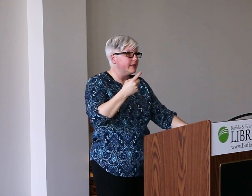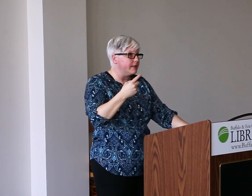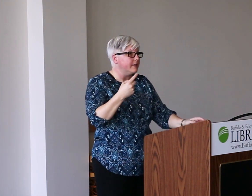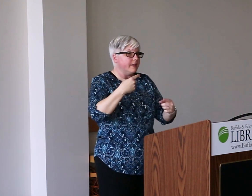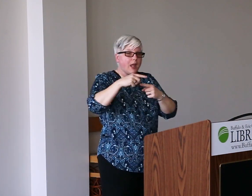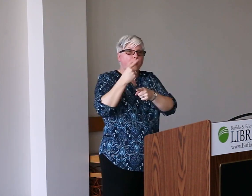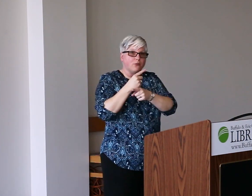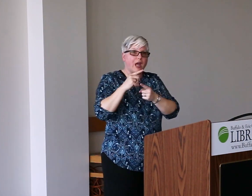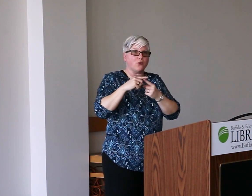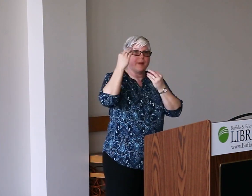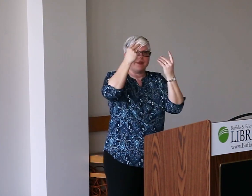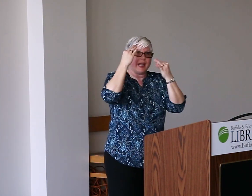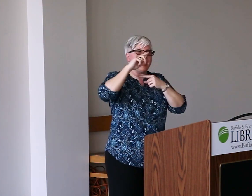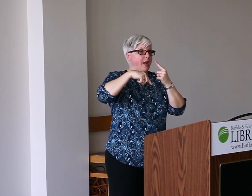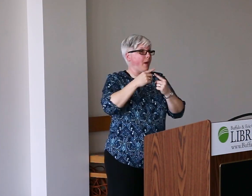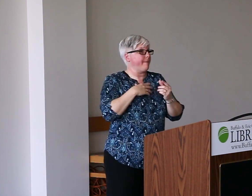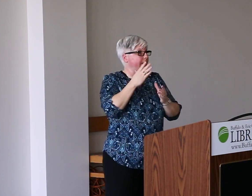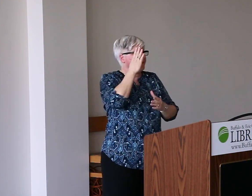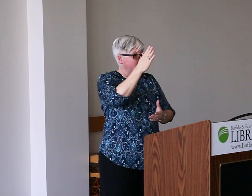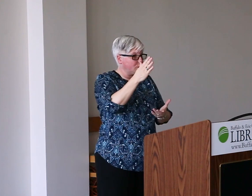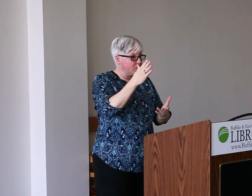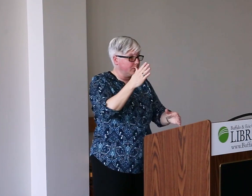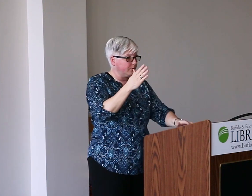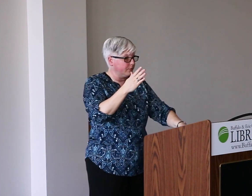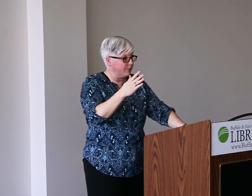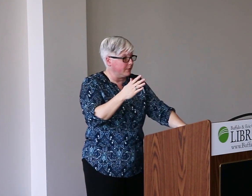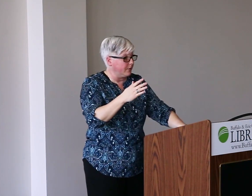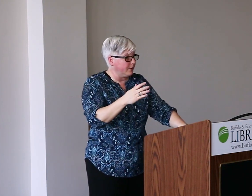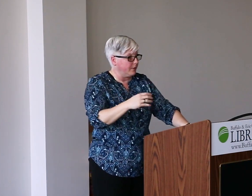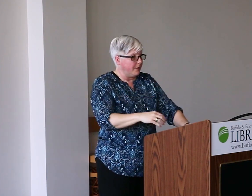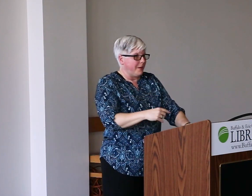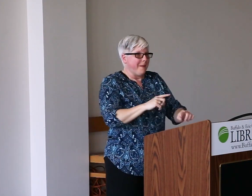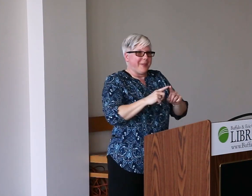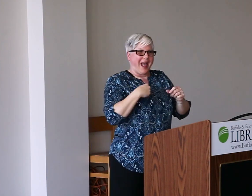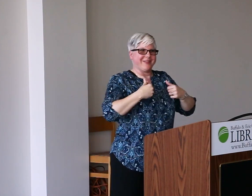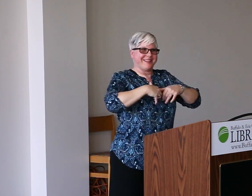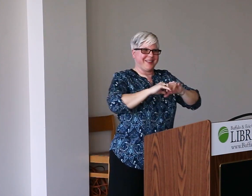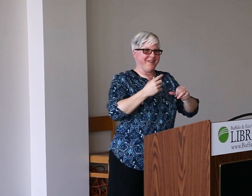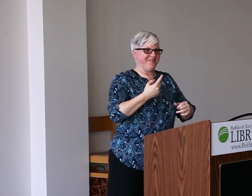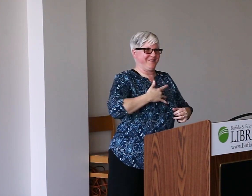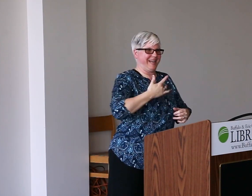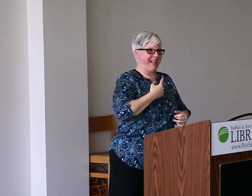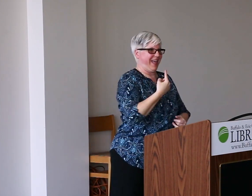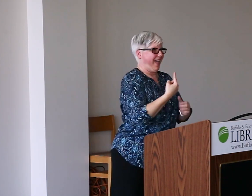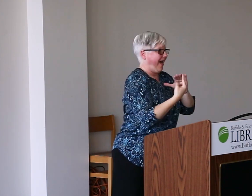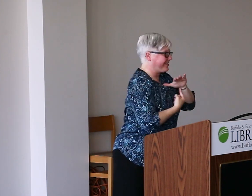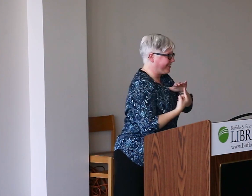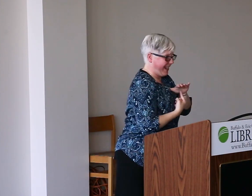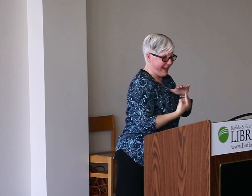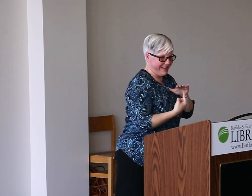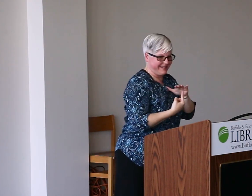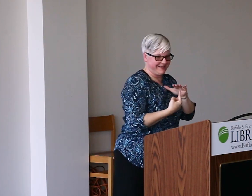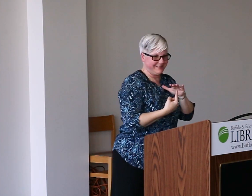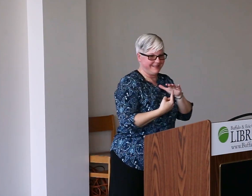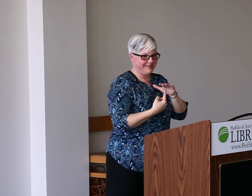They were right. They were right to be thinking about my future. But I still felt